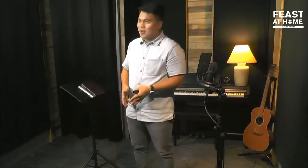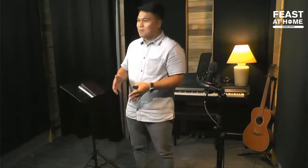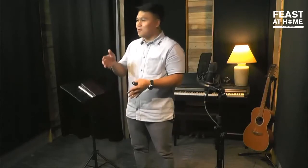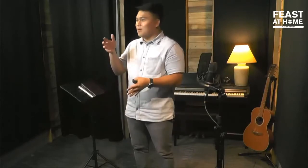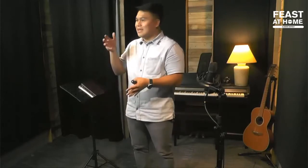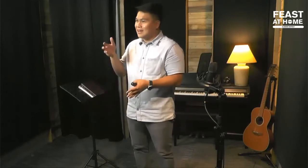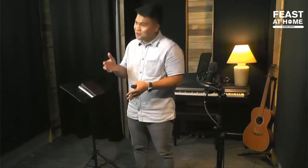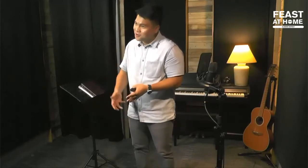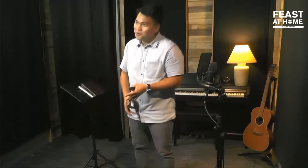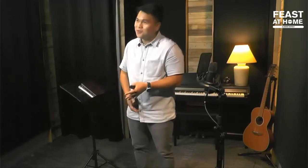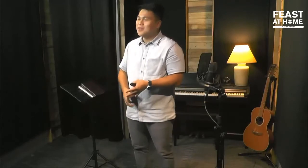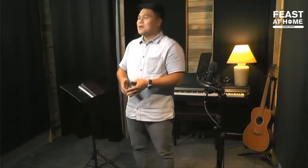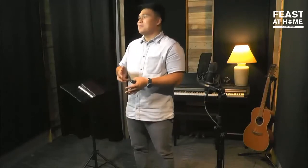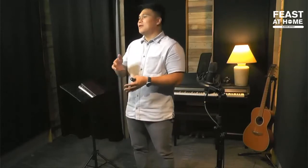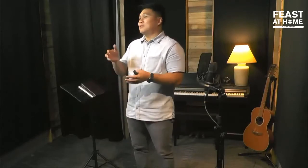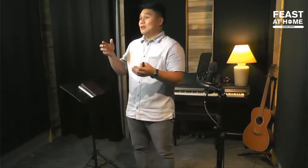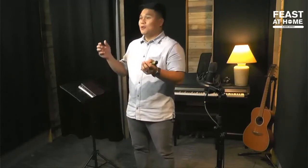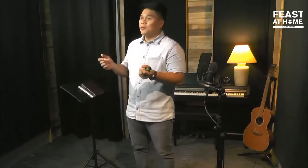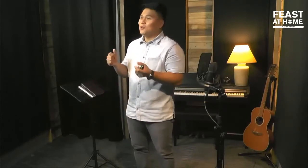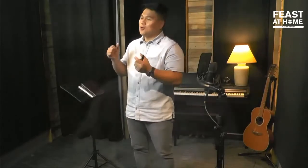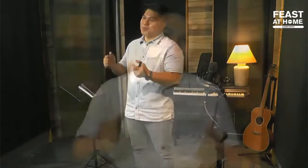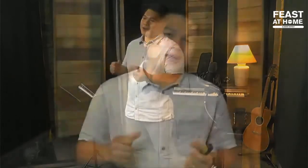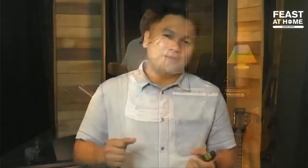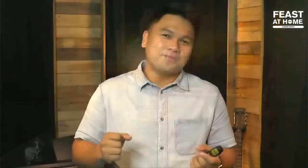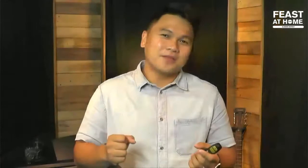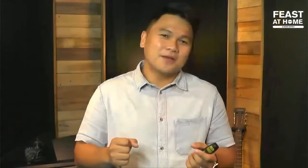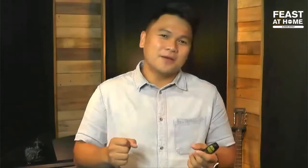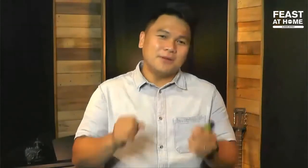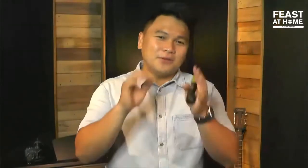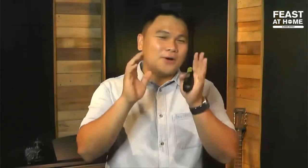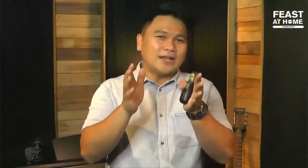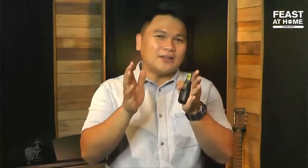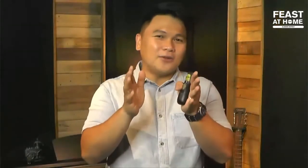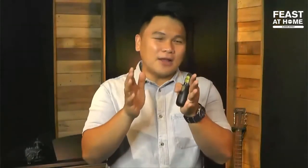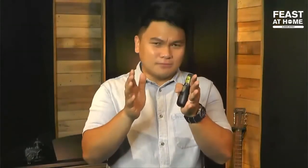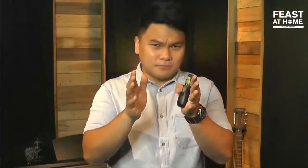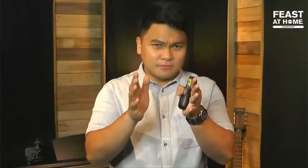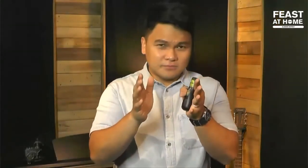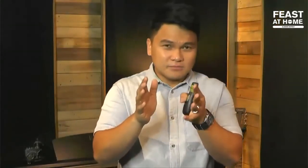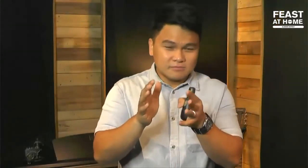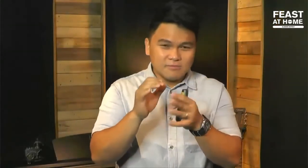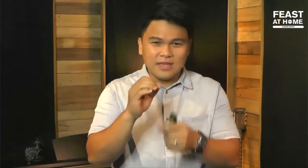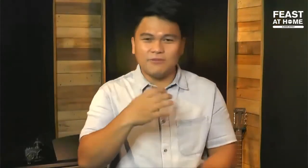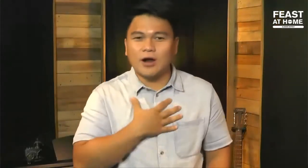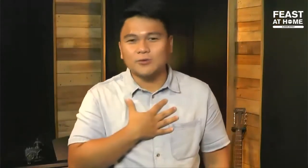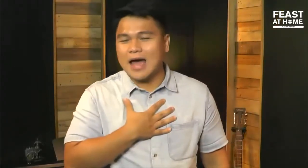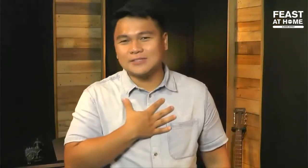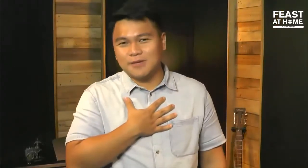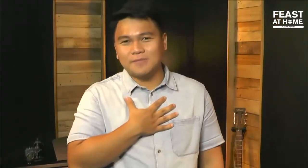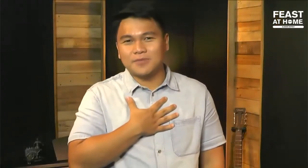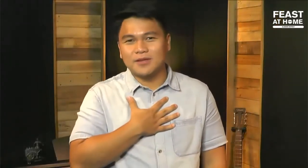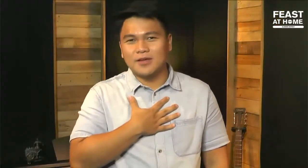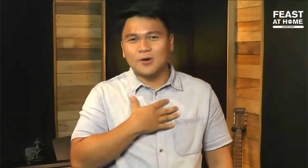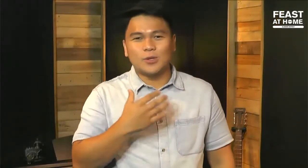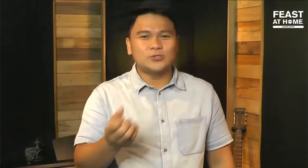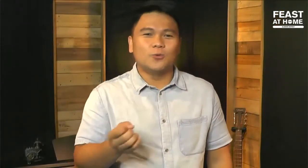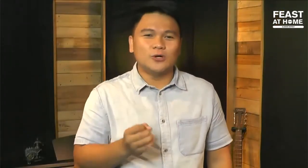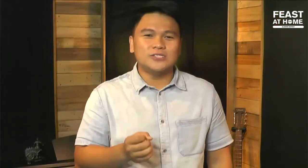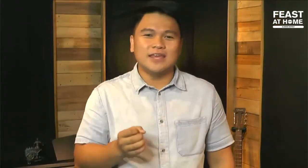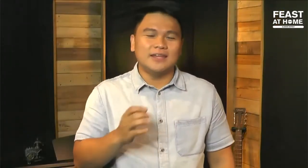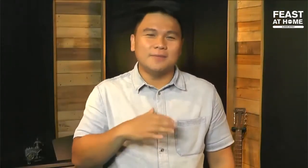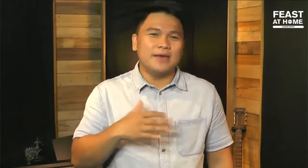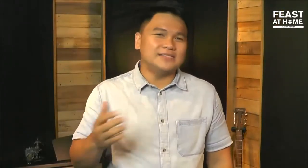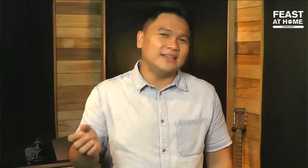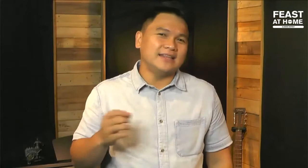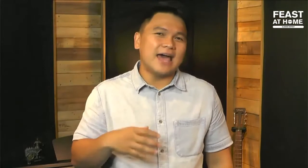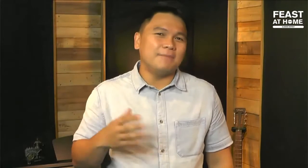ulo ko, alam kong mali na yon, pero tinuloy-tuloy ko pa rin. But you know what? If you are to ask me, what's the worst